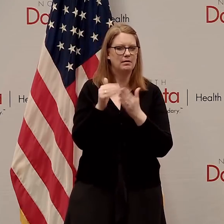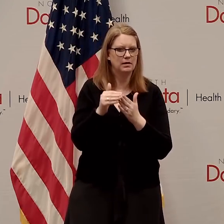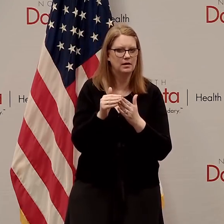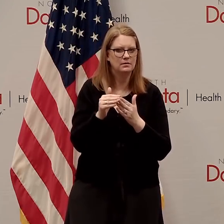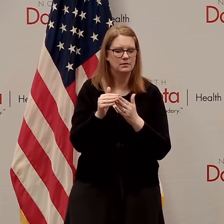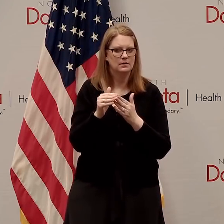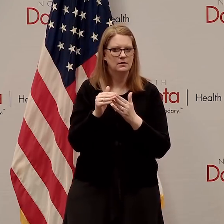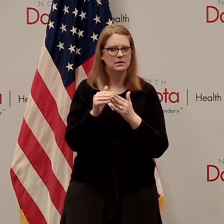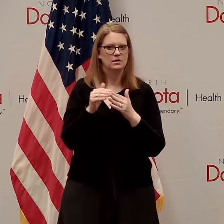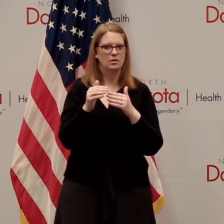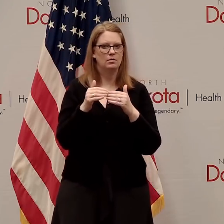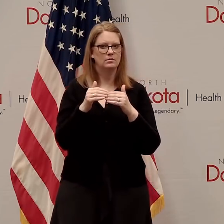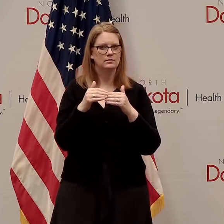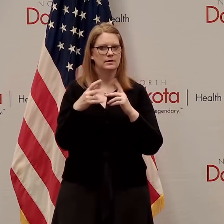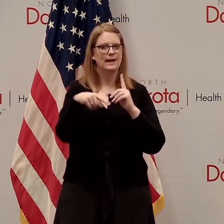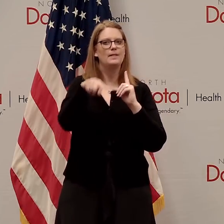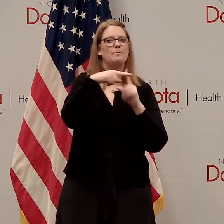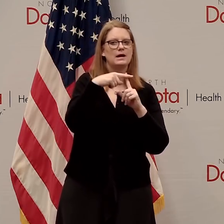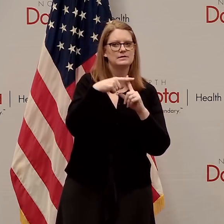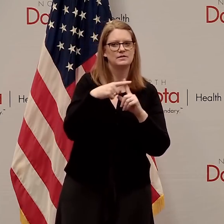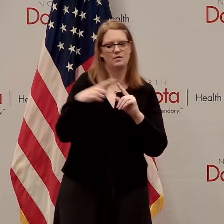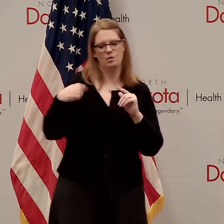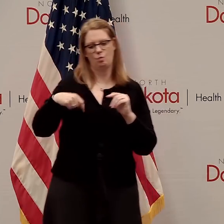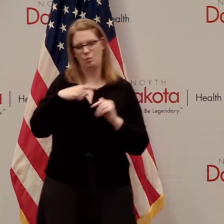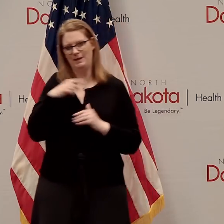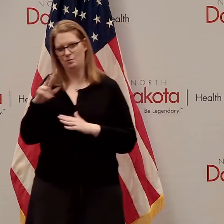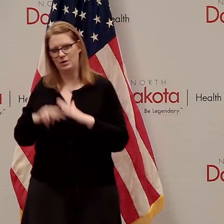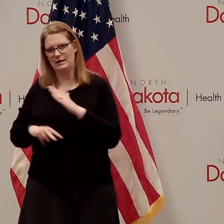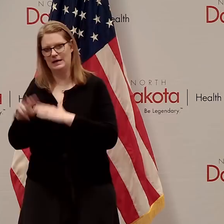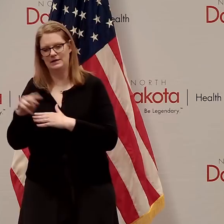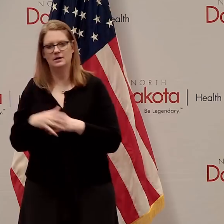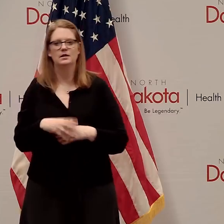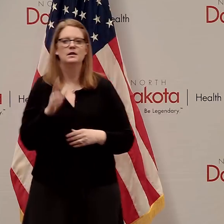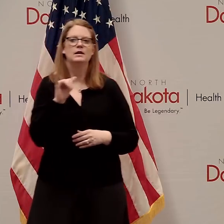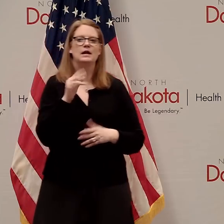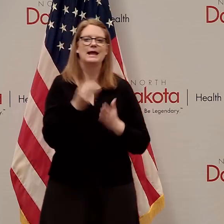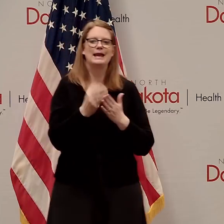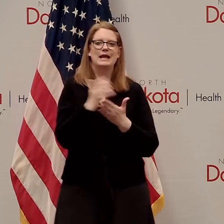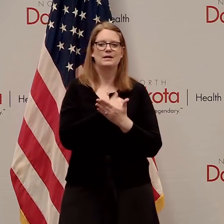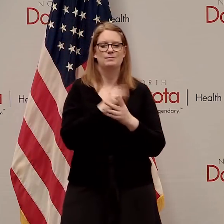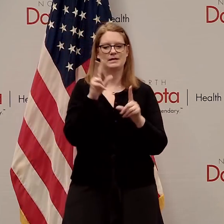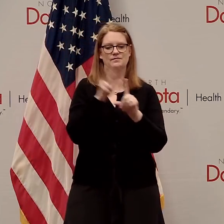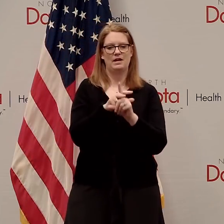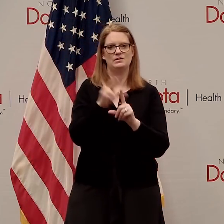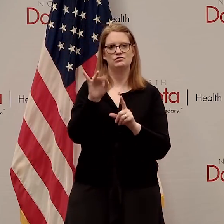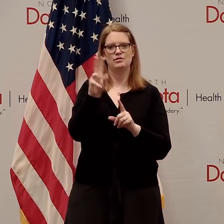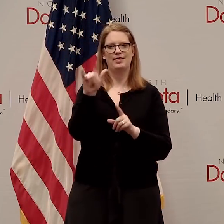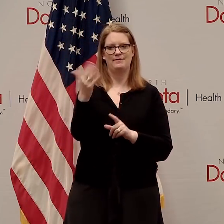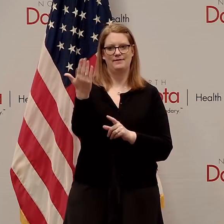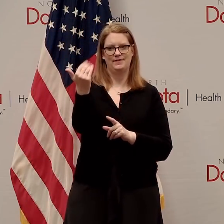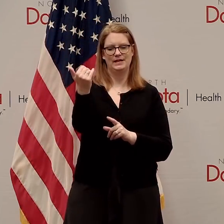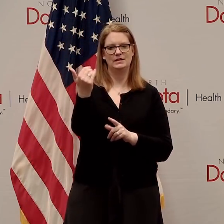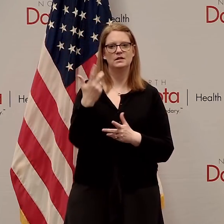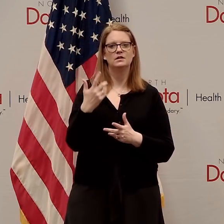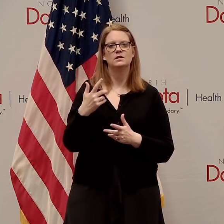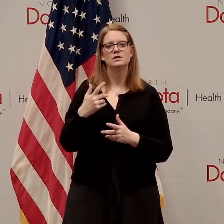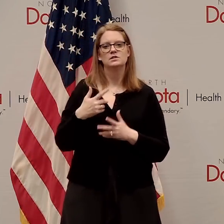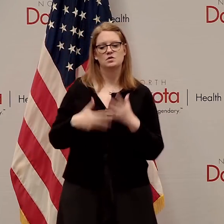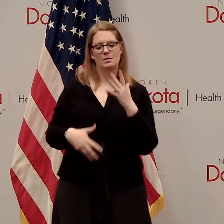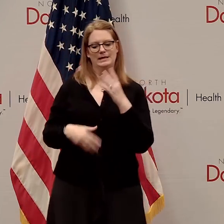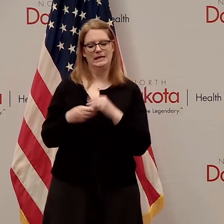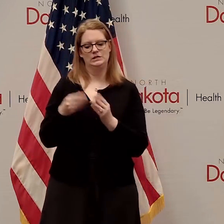is good news. And with the extension of income tax filing date to July 15th, we have transferred additional